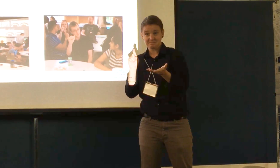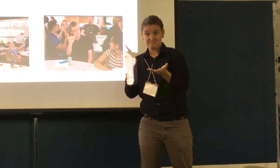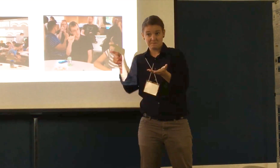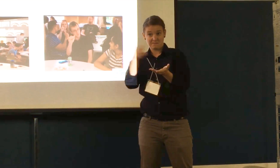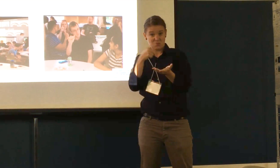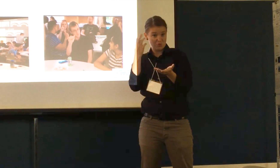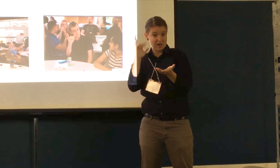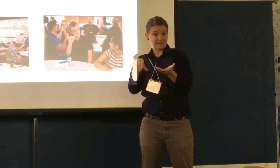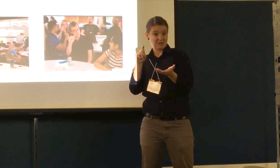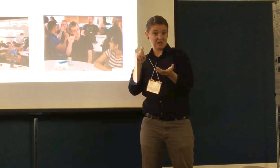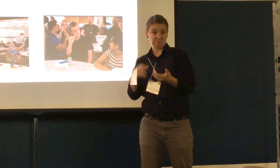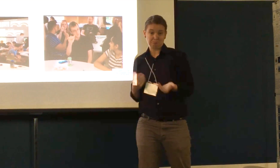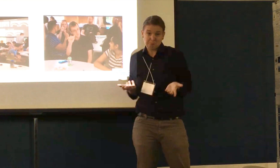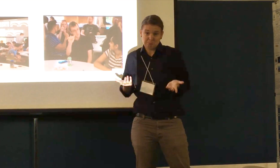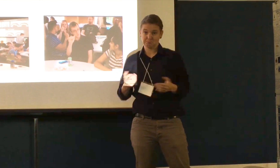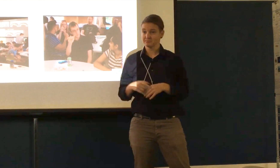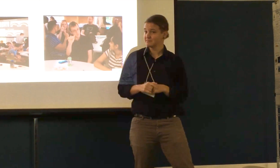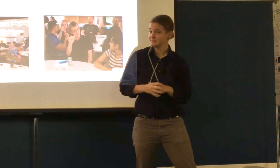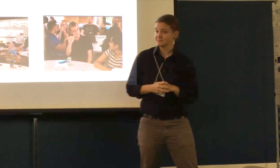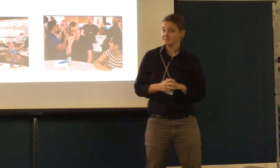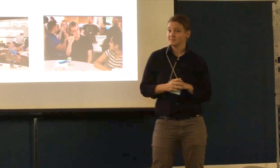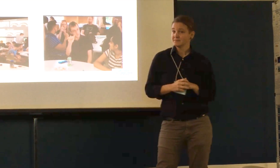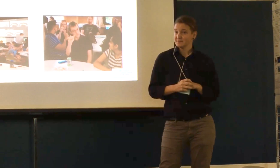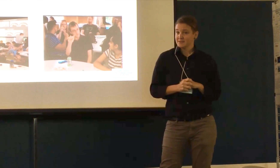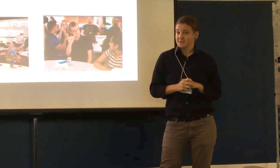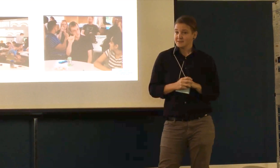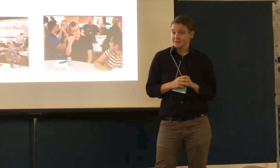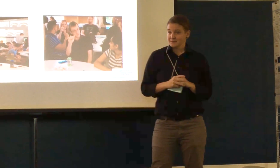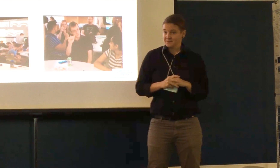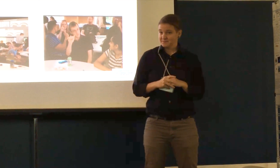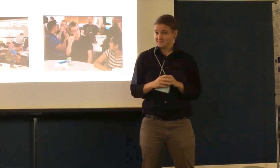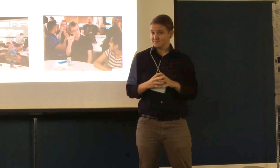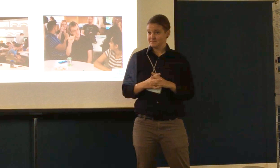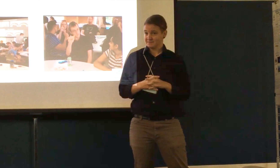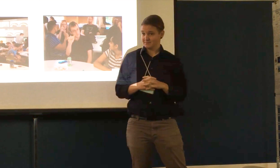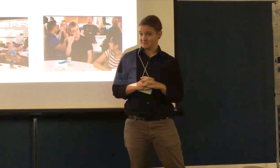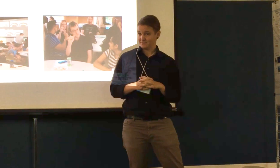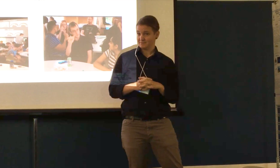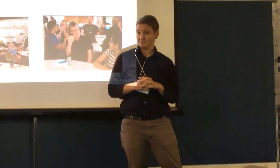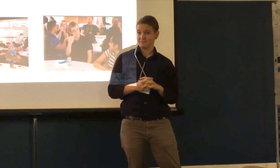deaf person, and that represents a significant difference? Is that something that's ever even crossed your mind?